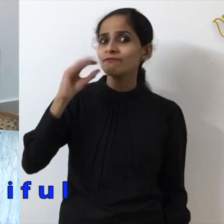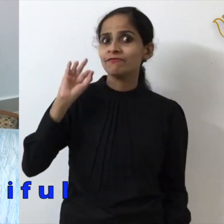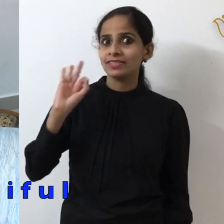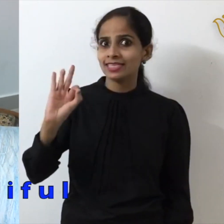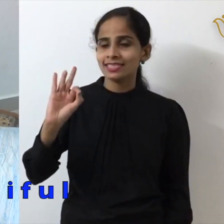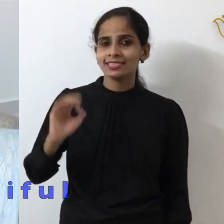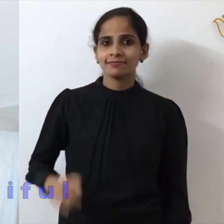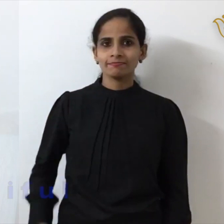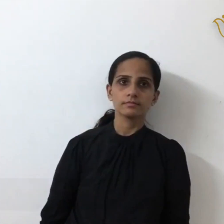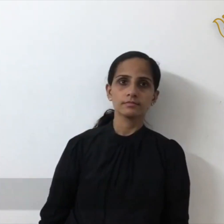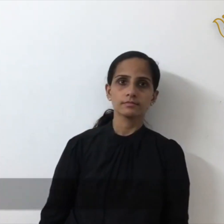Beautiful.